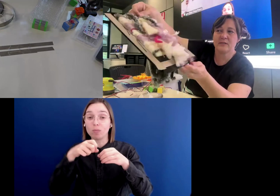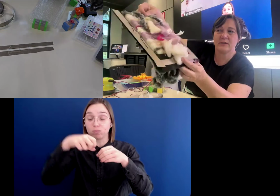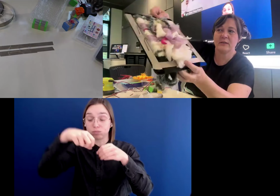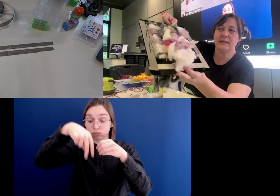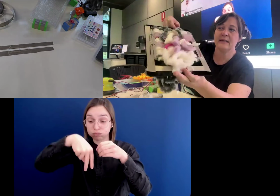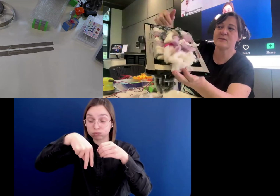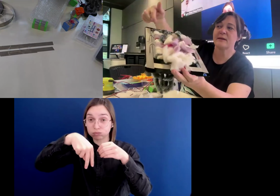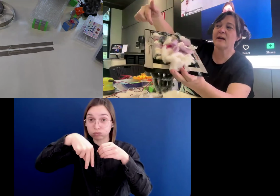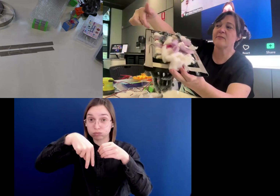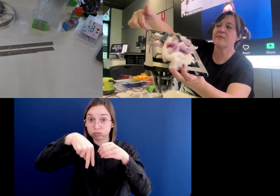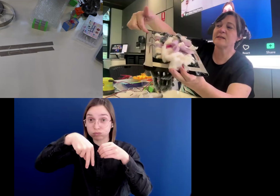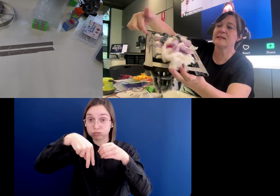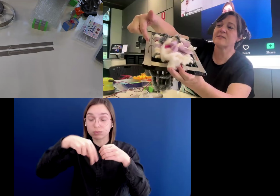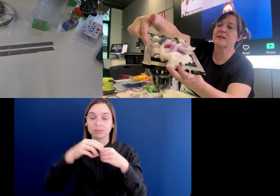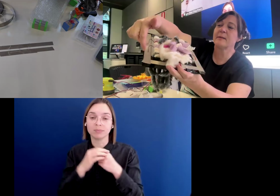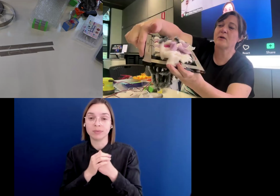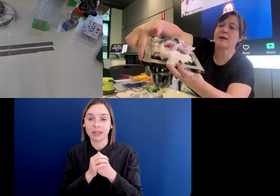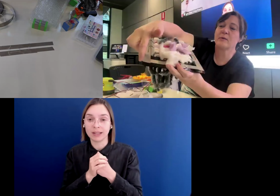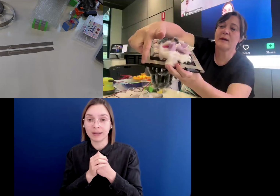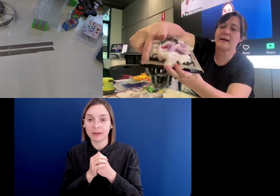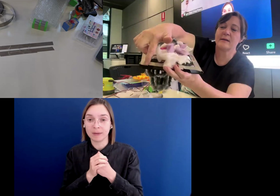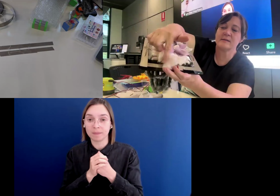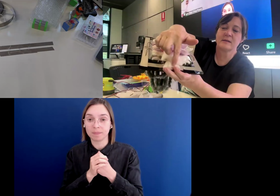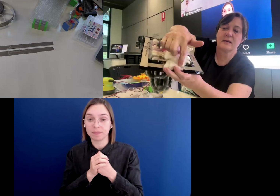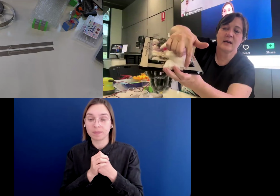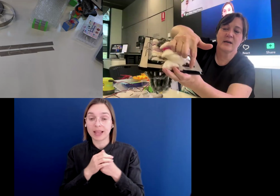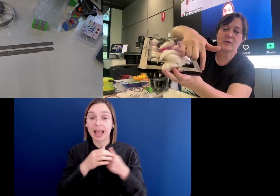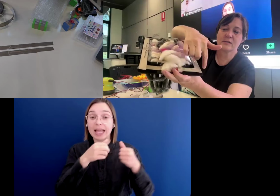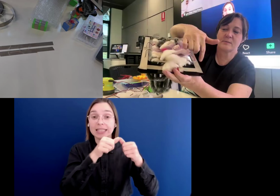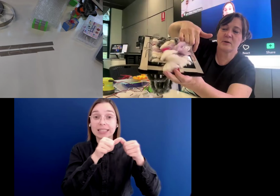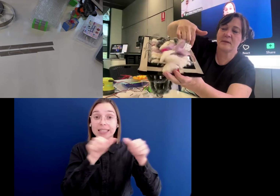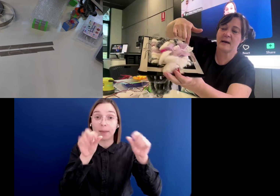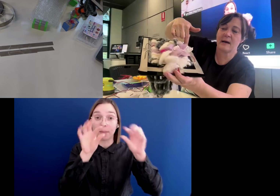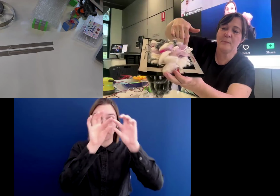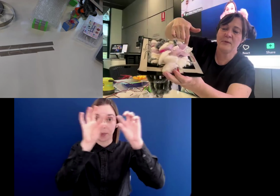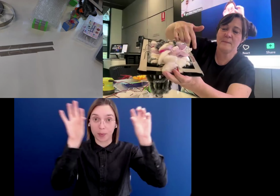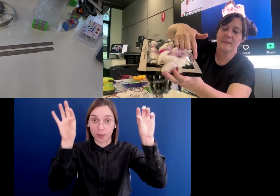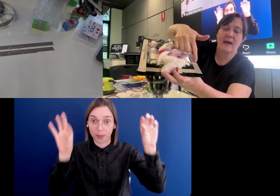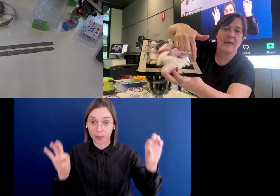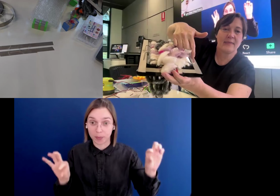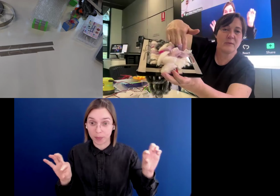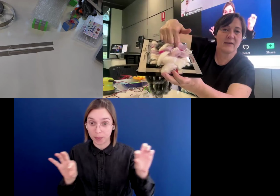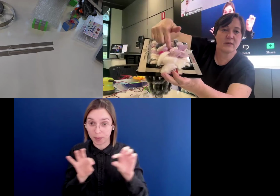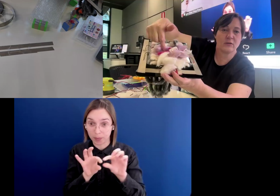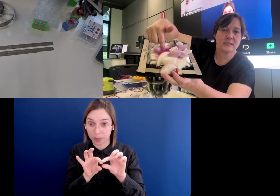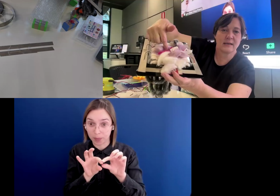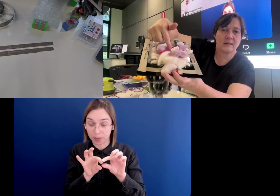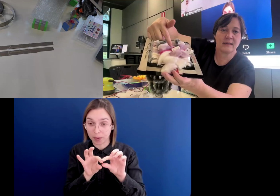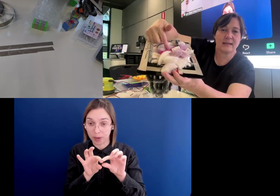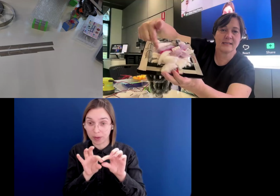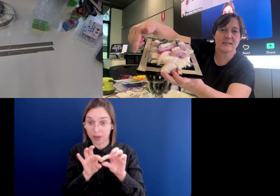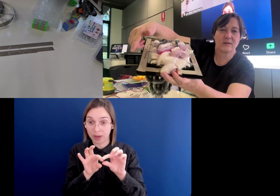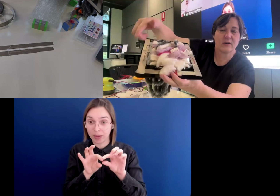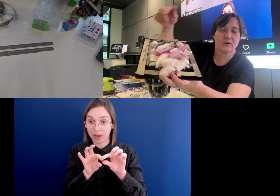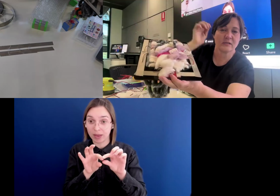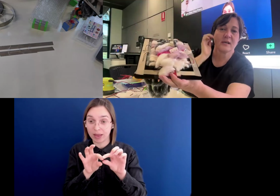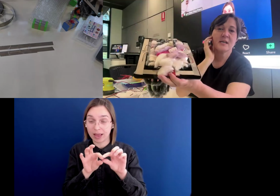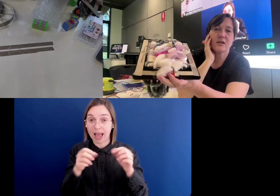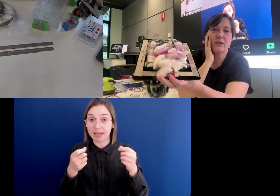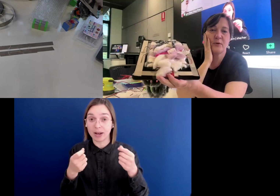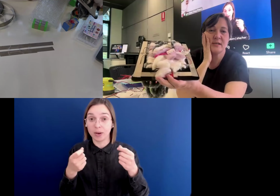And all we do is we have conductive tape going around and across the bottom and up. And then we have the long tail LEDs